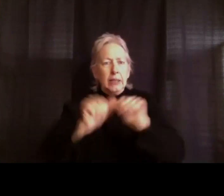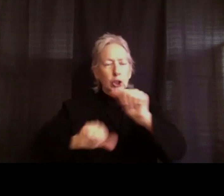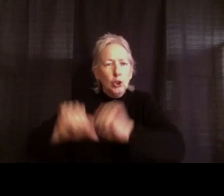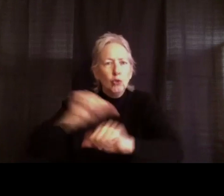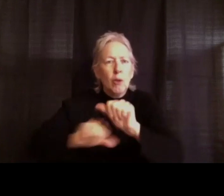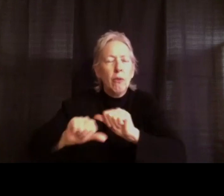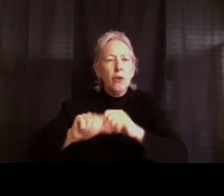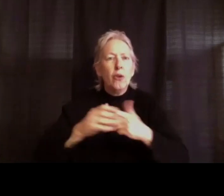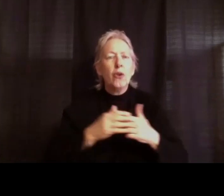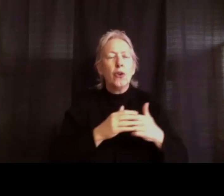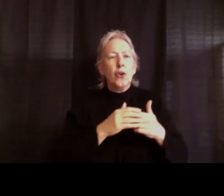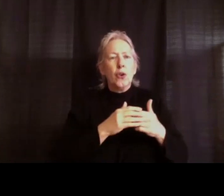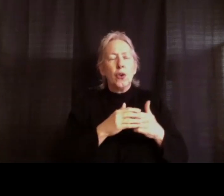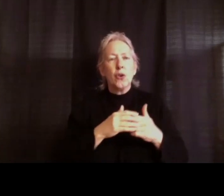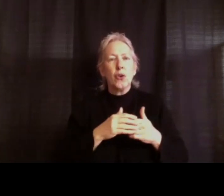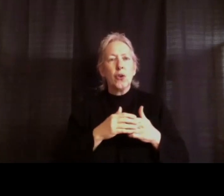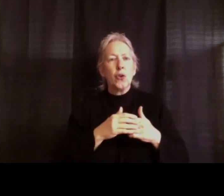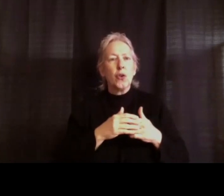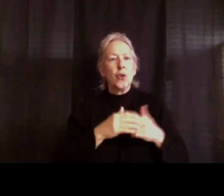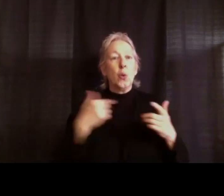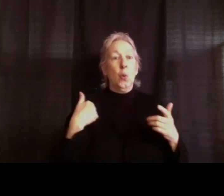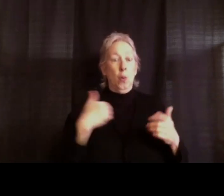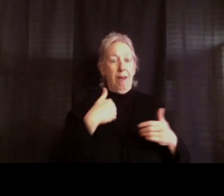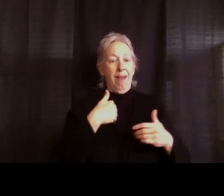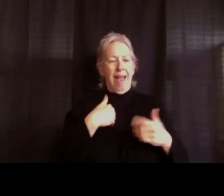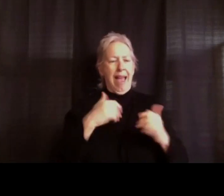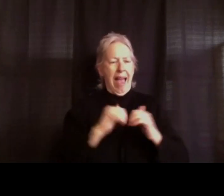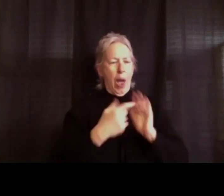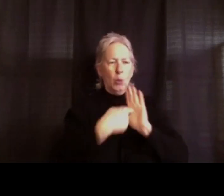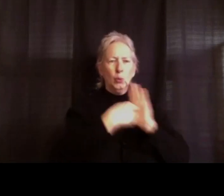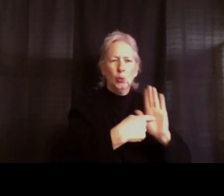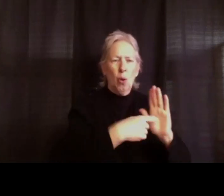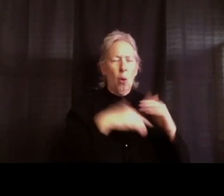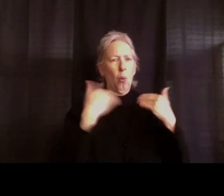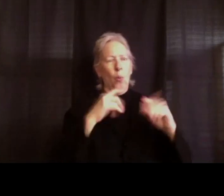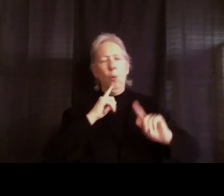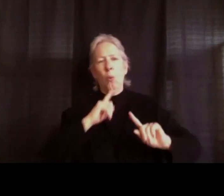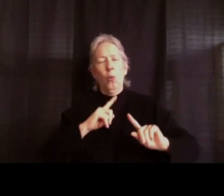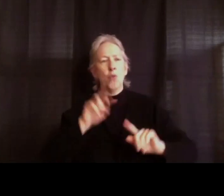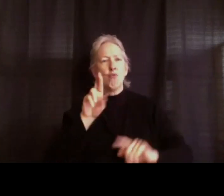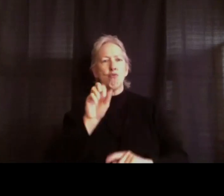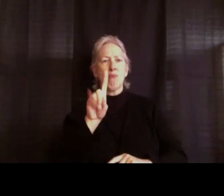away in radical love, justice, and service?